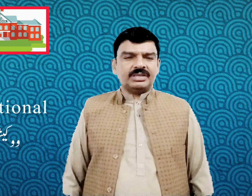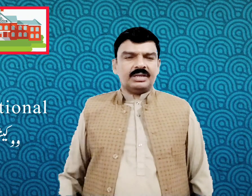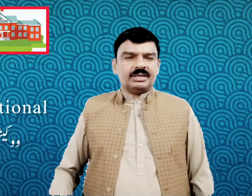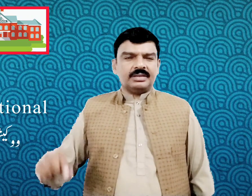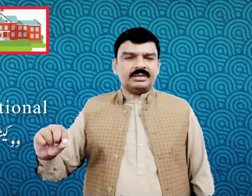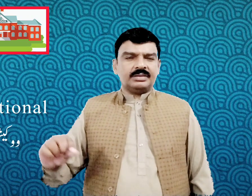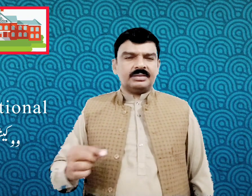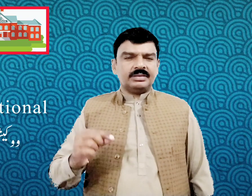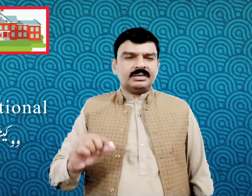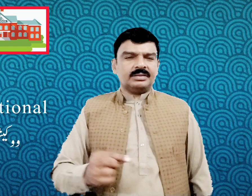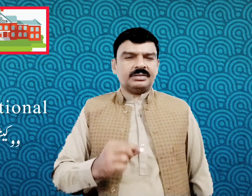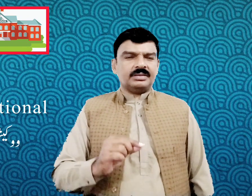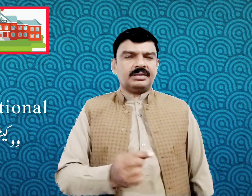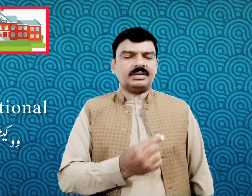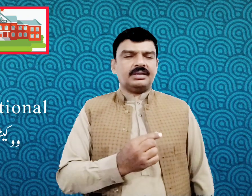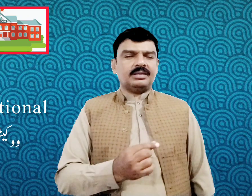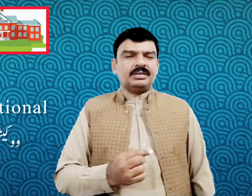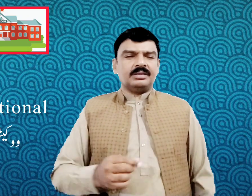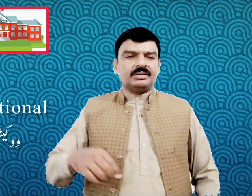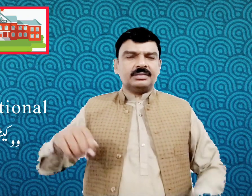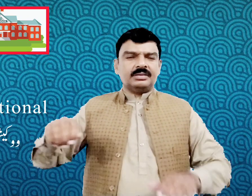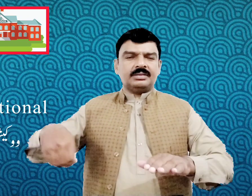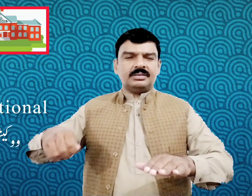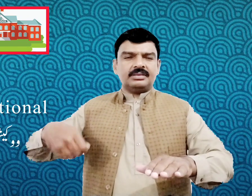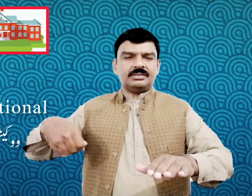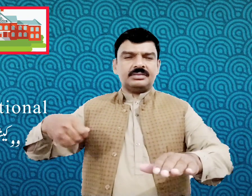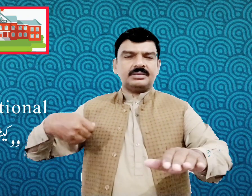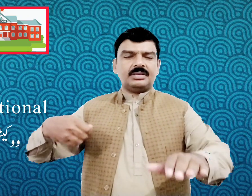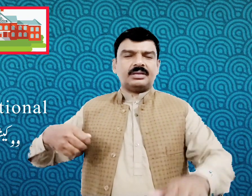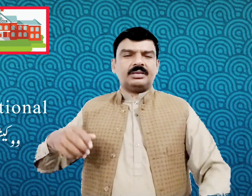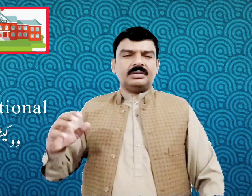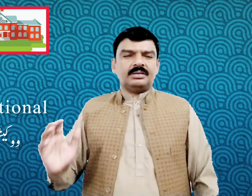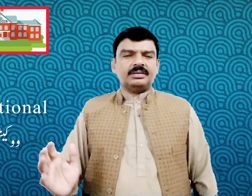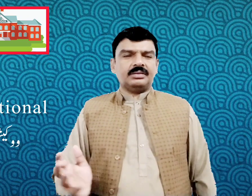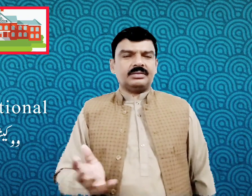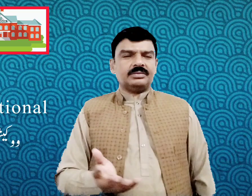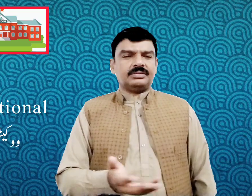vocational, padhai, silai.